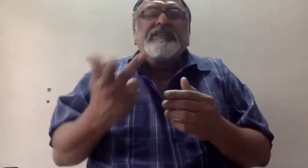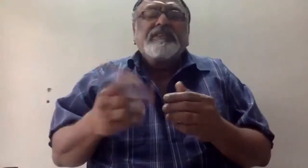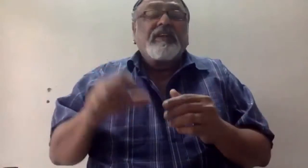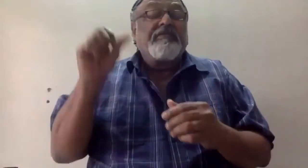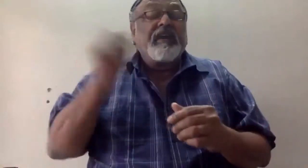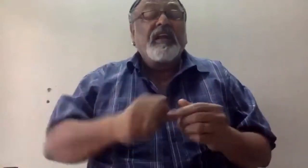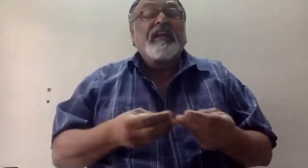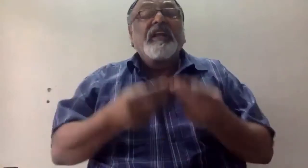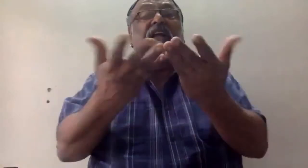reasonable accommodation.